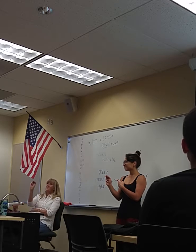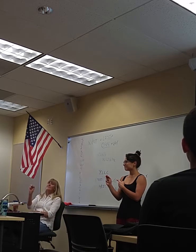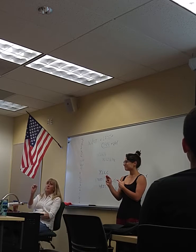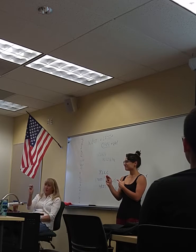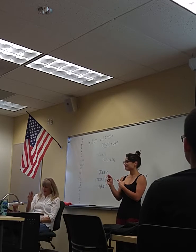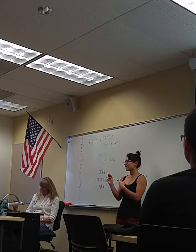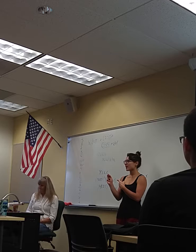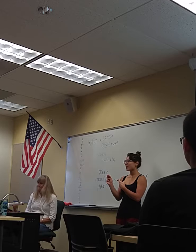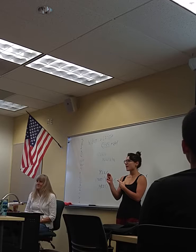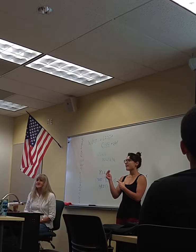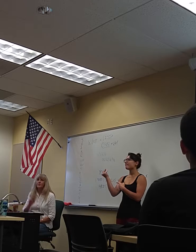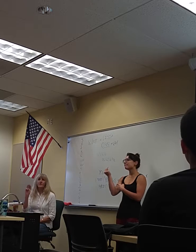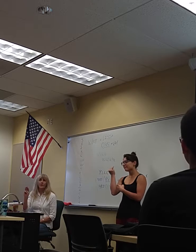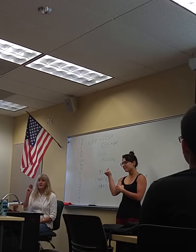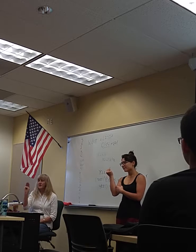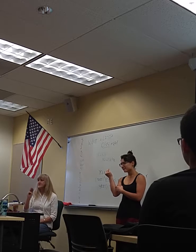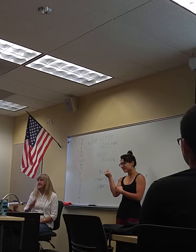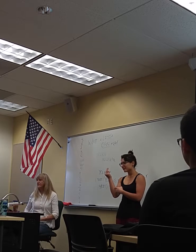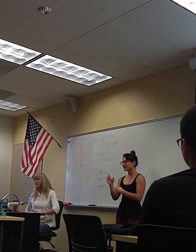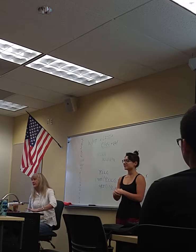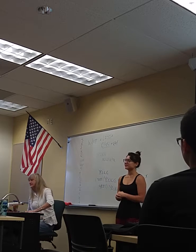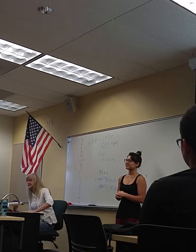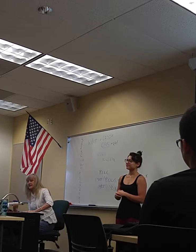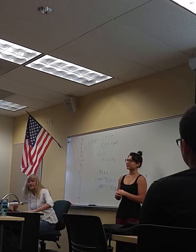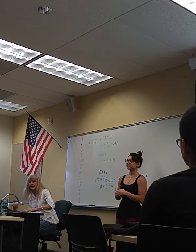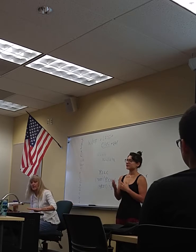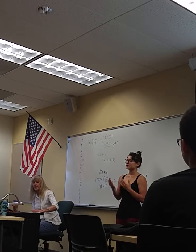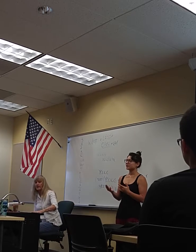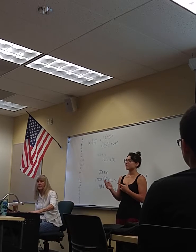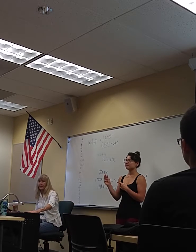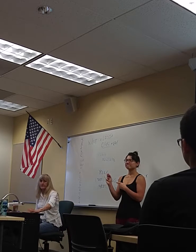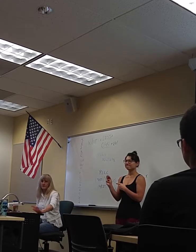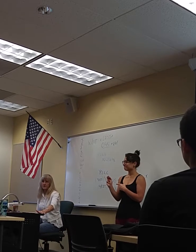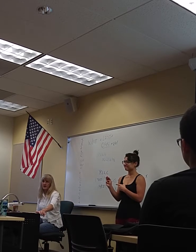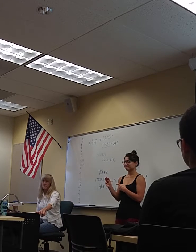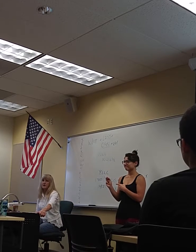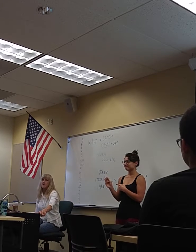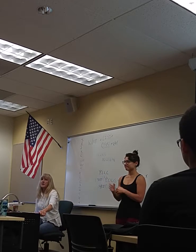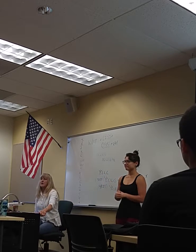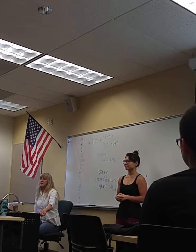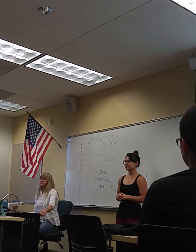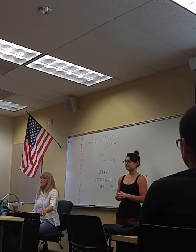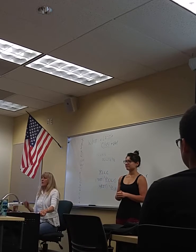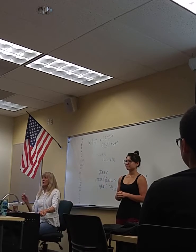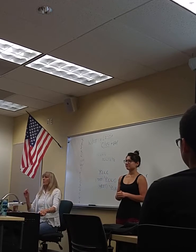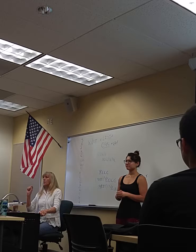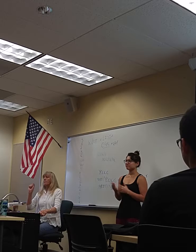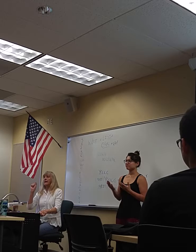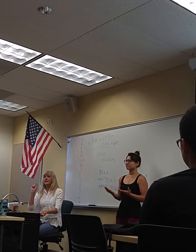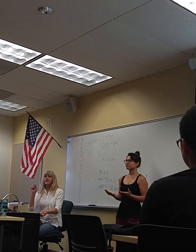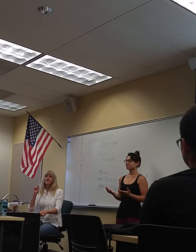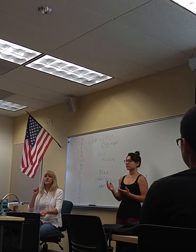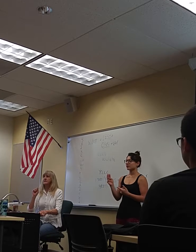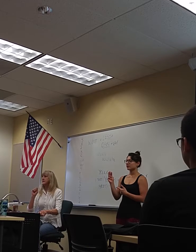Monday. Right. So we don't want to use that shake and see thing. We hate that. I was gonna go with the arm. So melanin